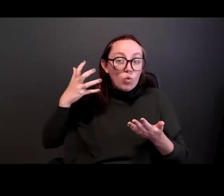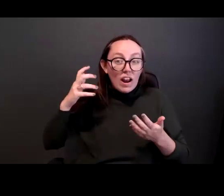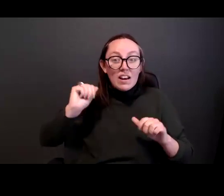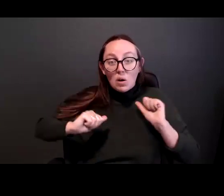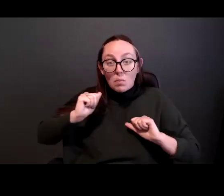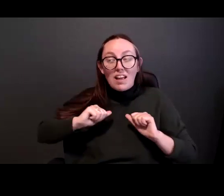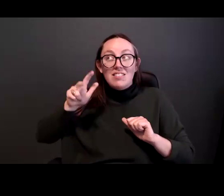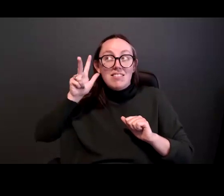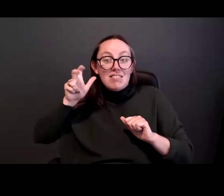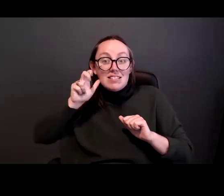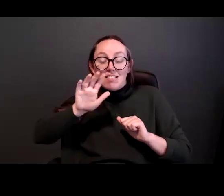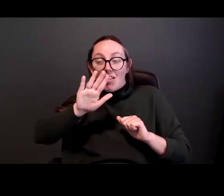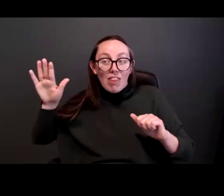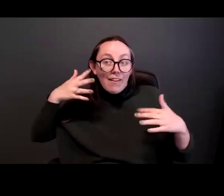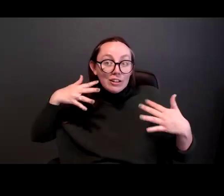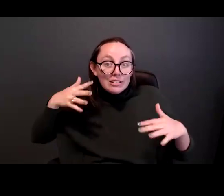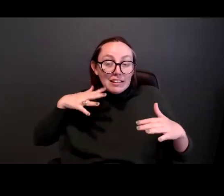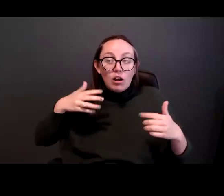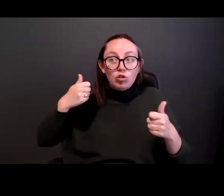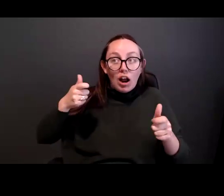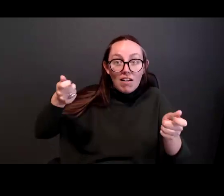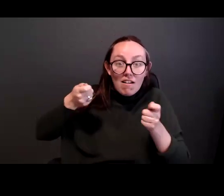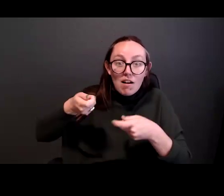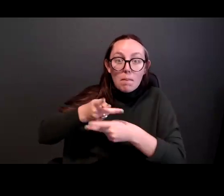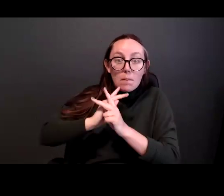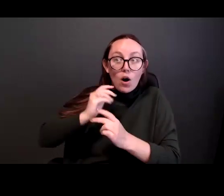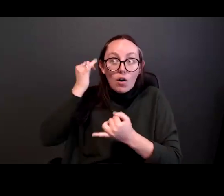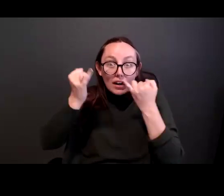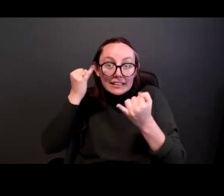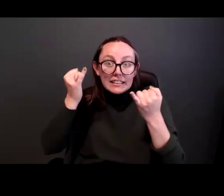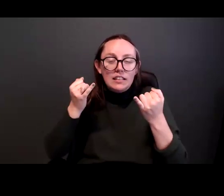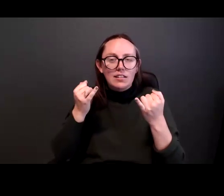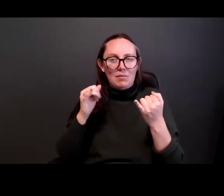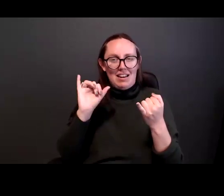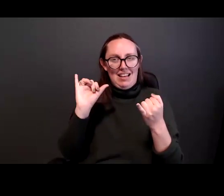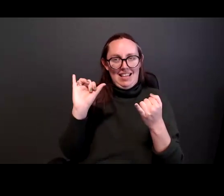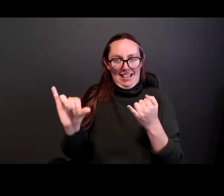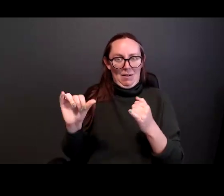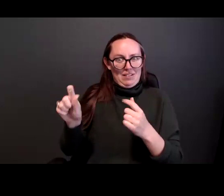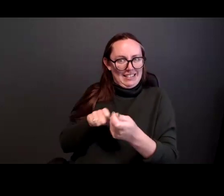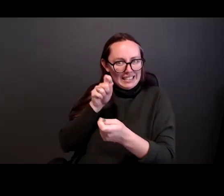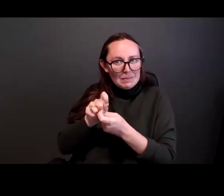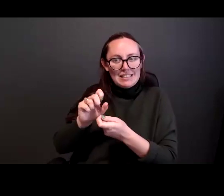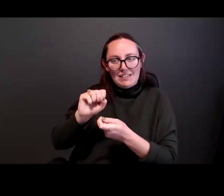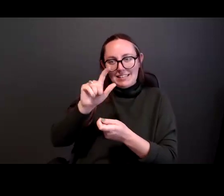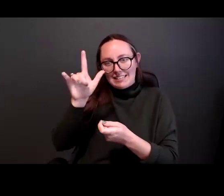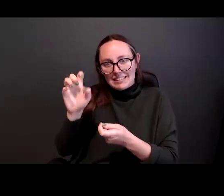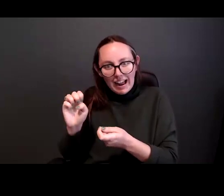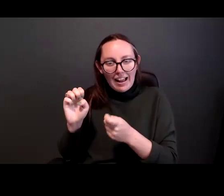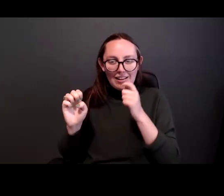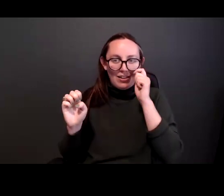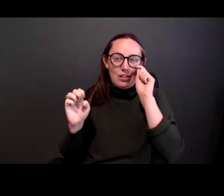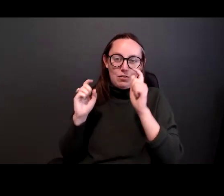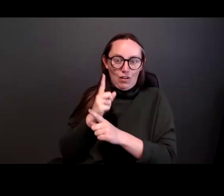ideas. And those were in a distinct style. So then you can think about, okay, do I want to do it in a particular style,